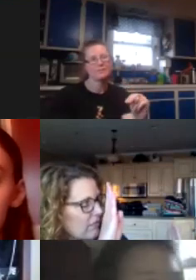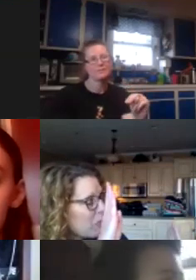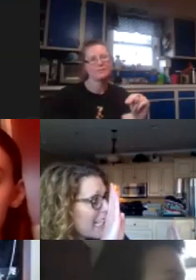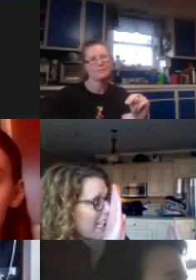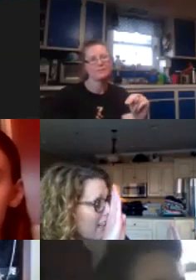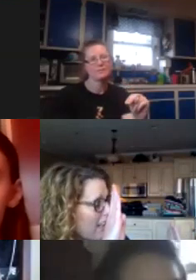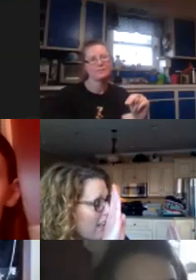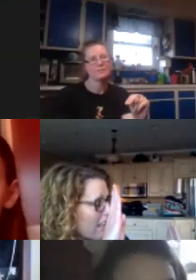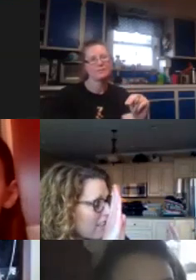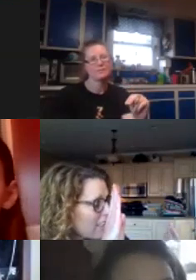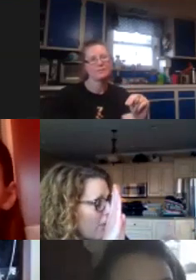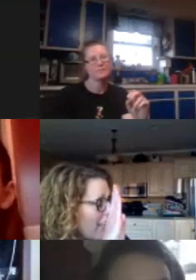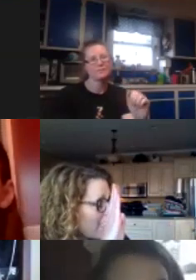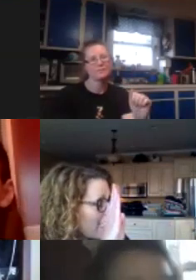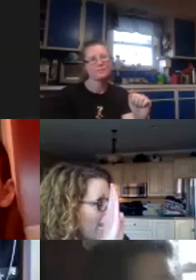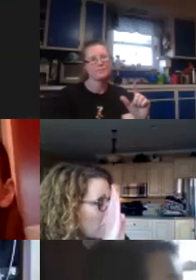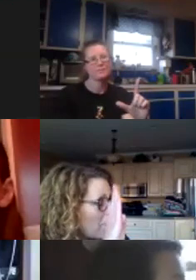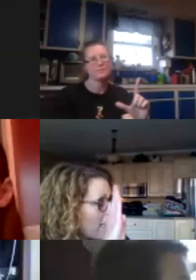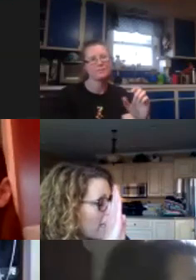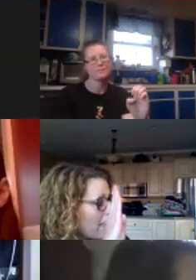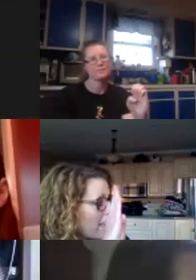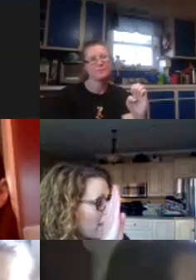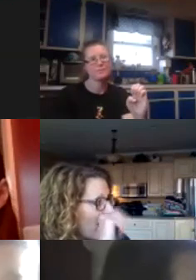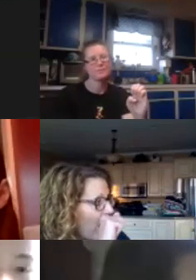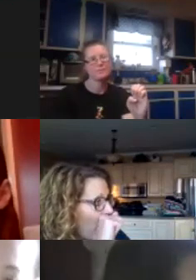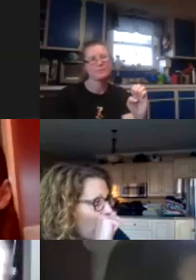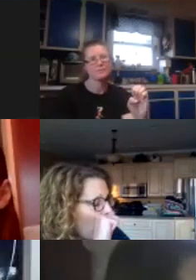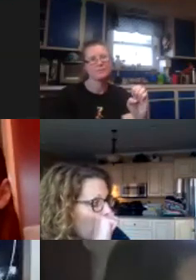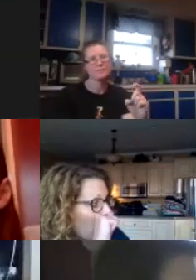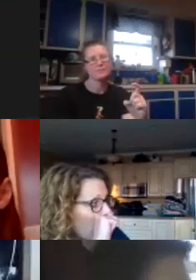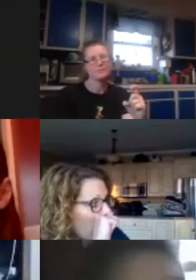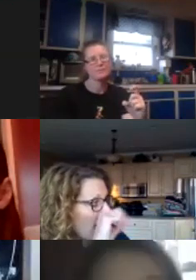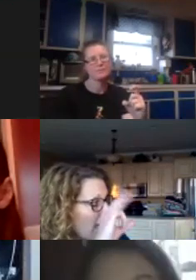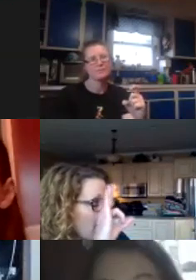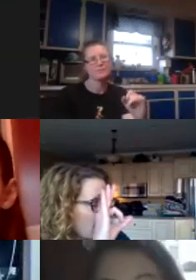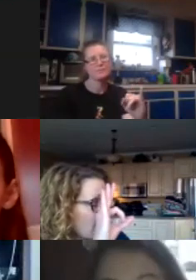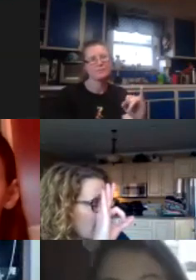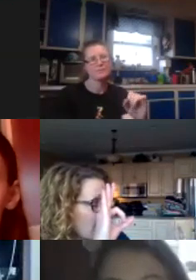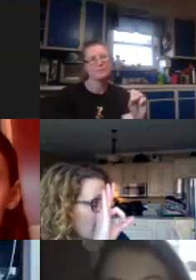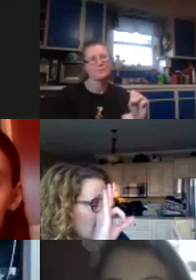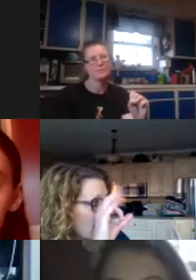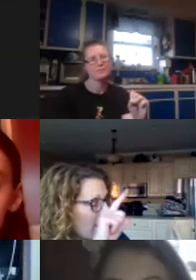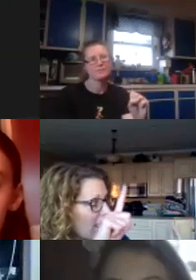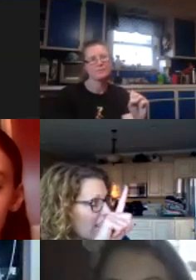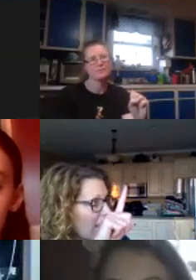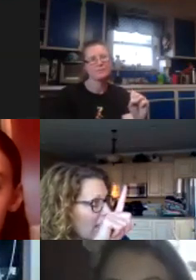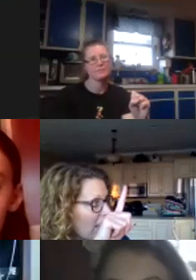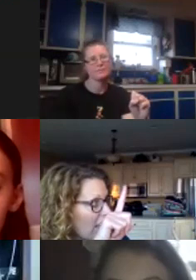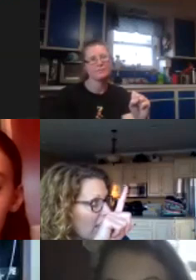So let's do the alphabet again, because I think, if I'm not wrong, someone correct me if I'm wrong, I think we have to wrap this up soon. So